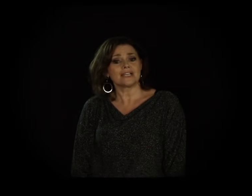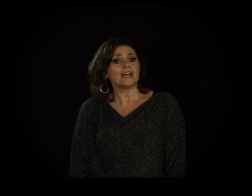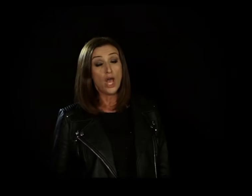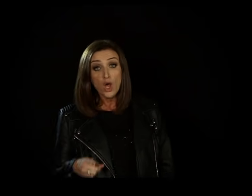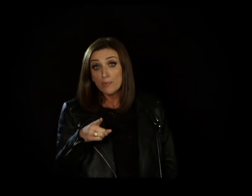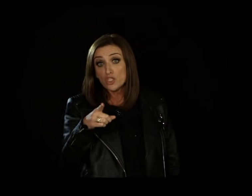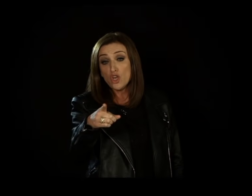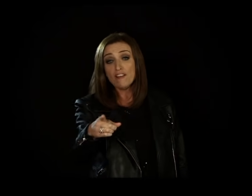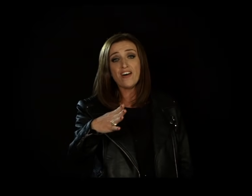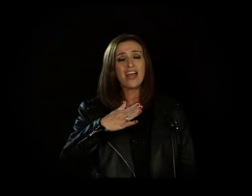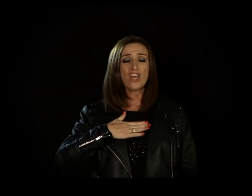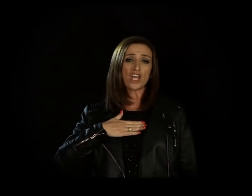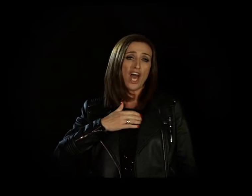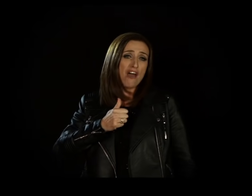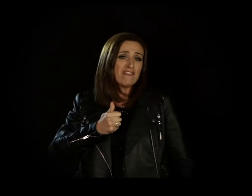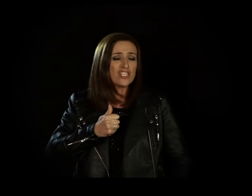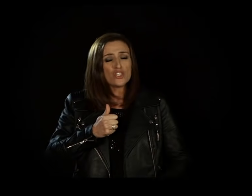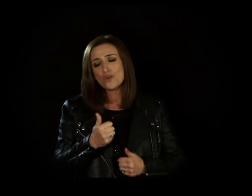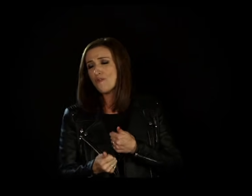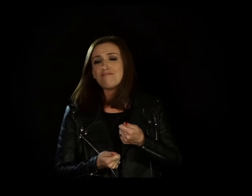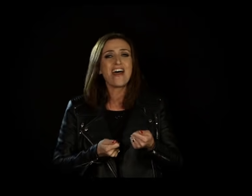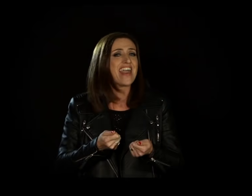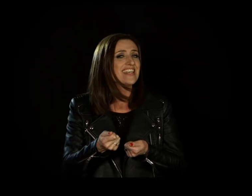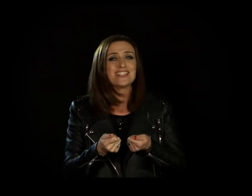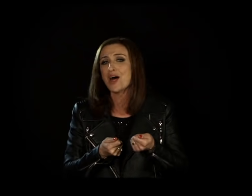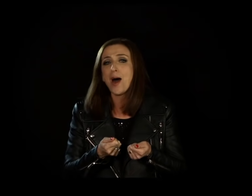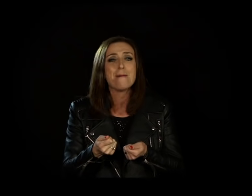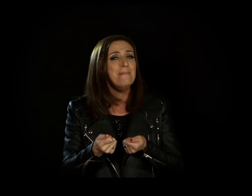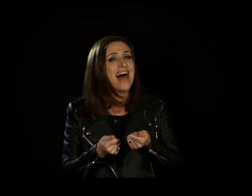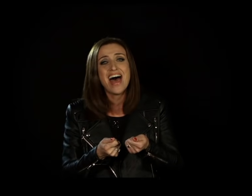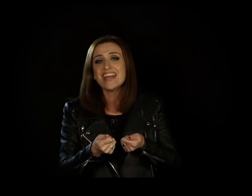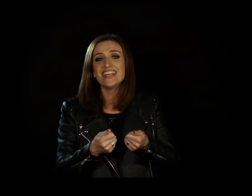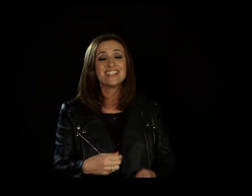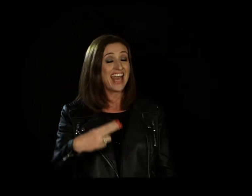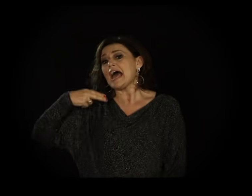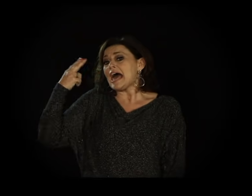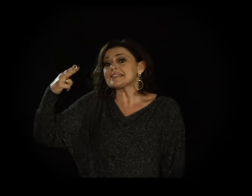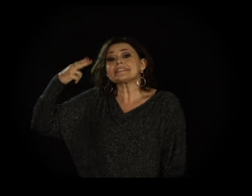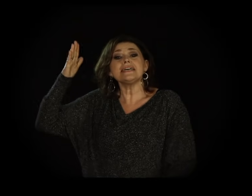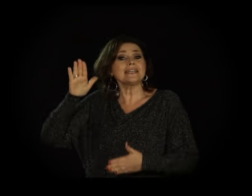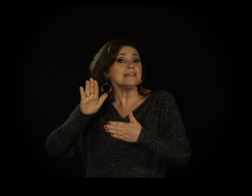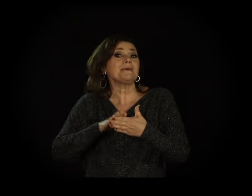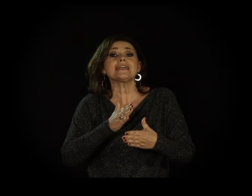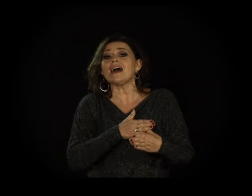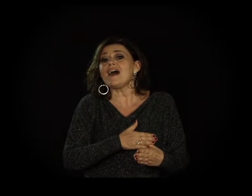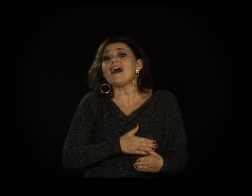But you'll find the courage to face the madness And sing it because